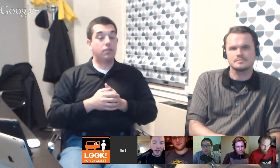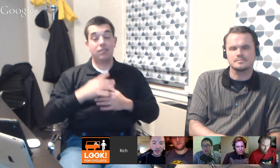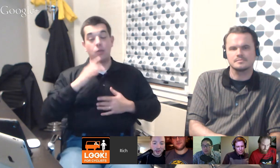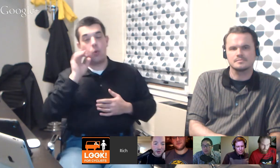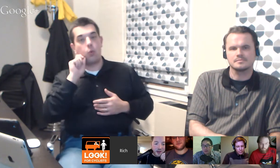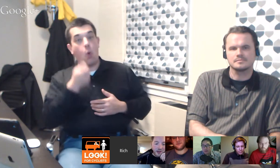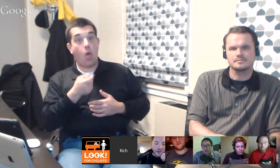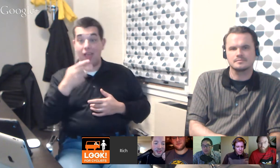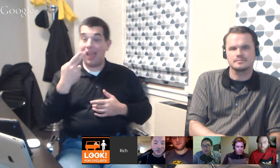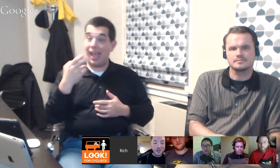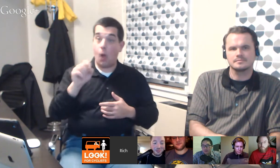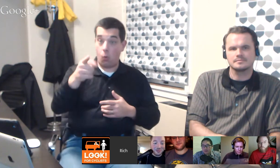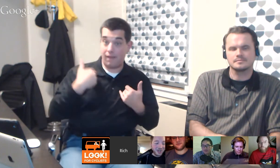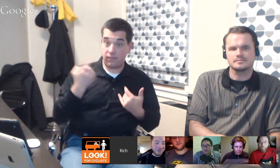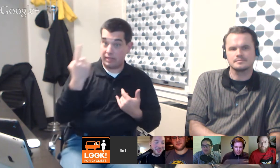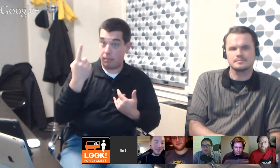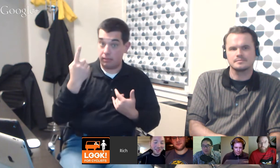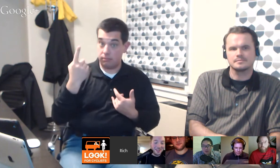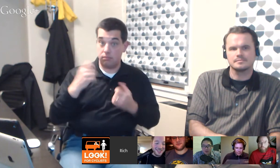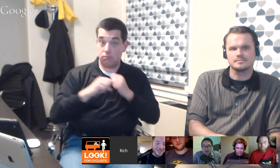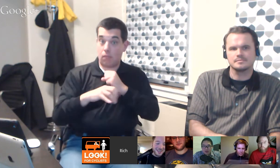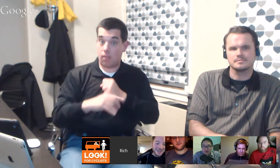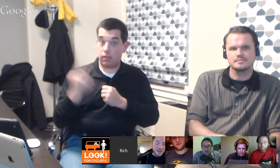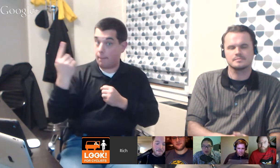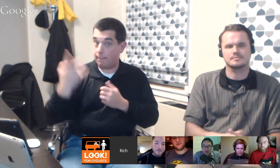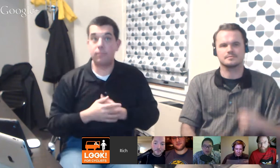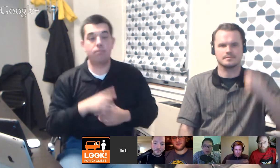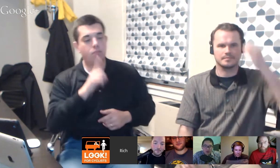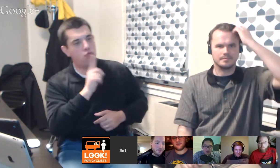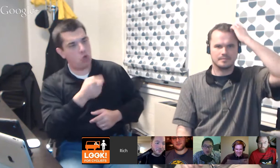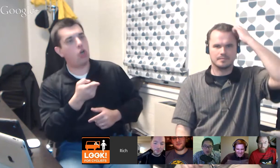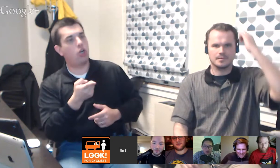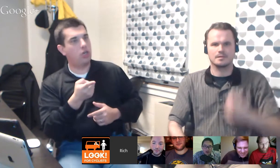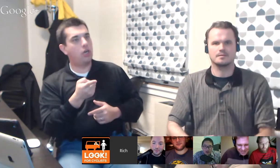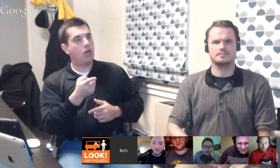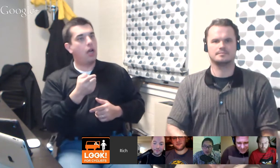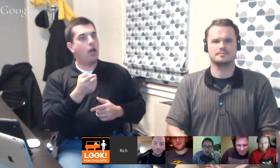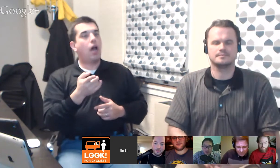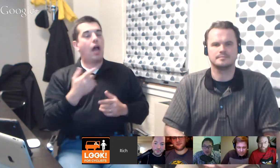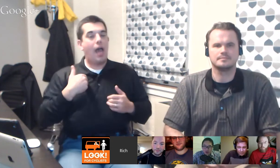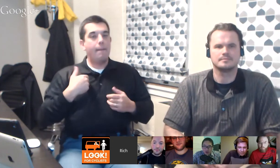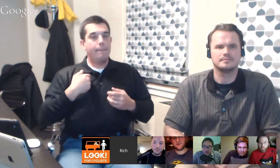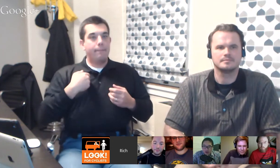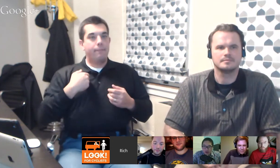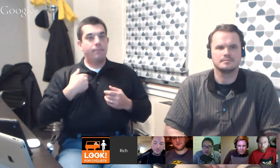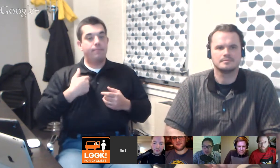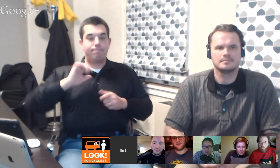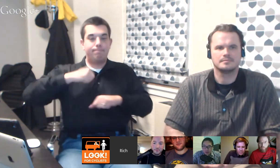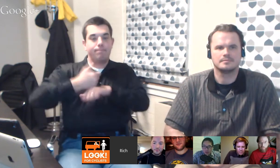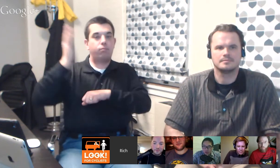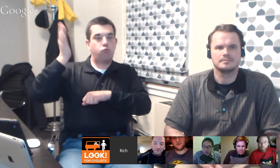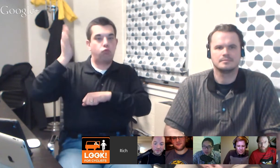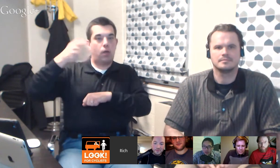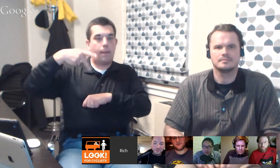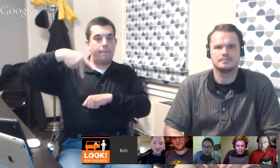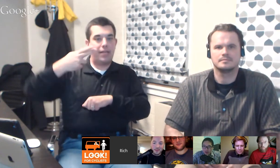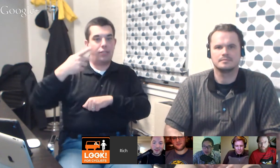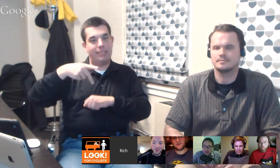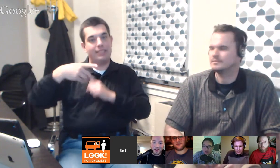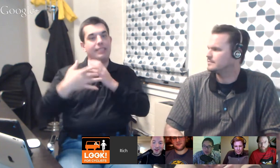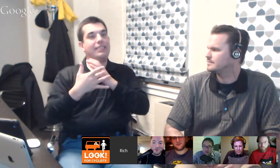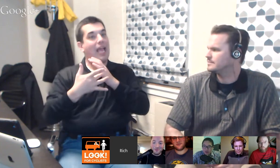How do you got anything that you would like to shamelessly plug? Sure. So I am giving a talk at PHP